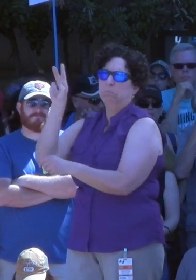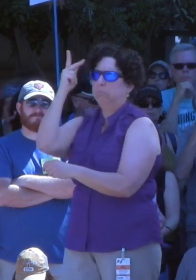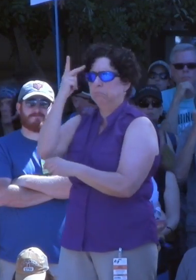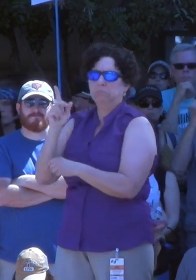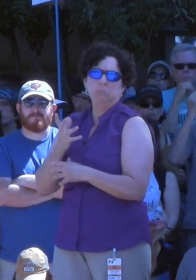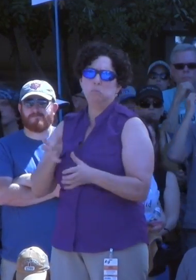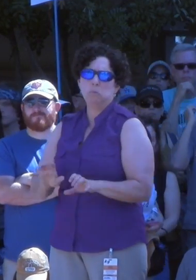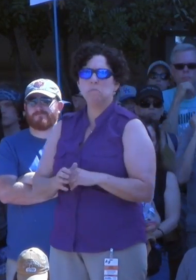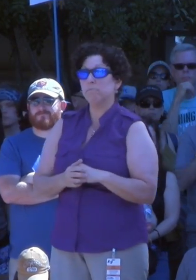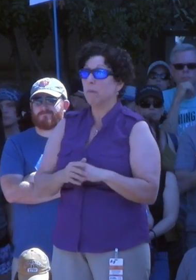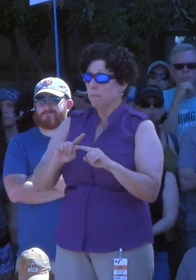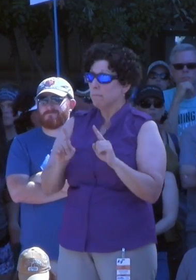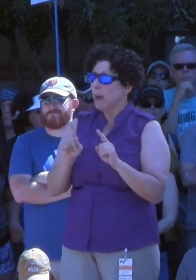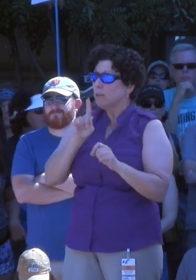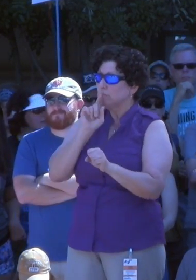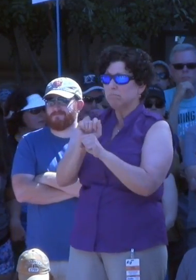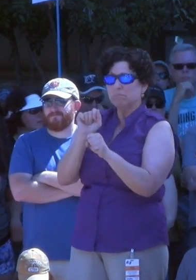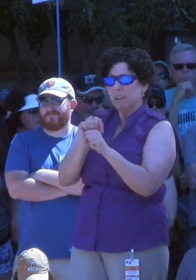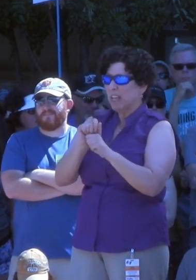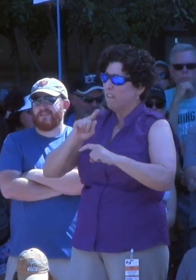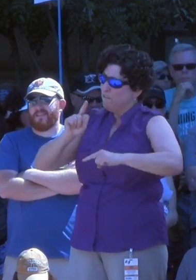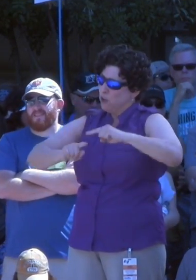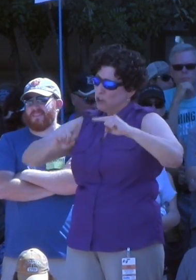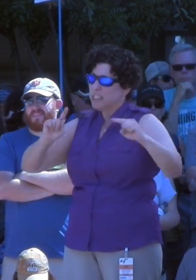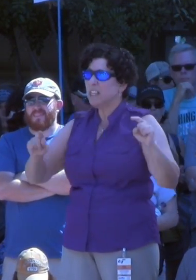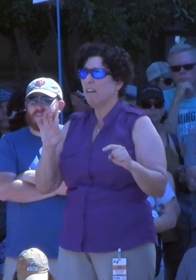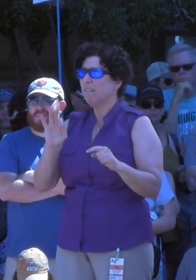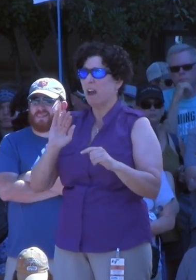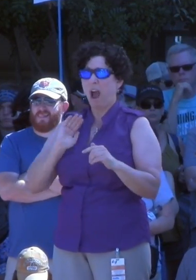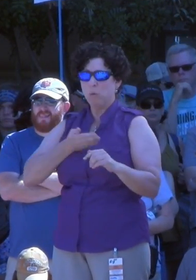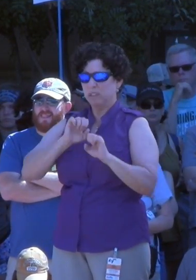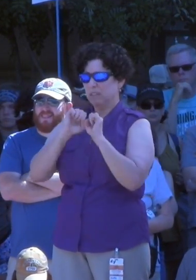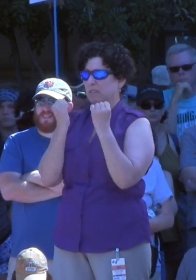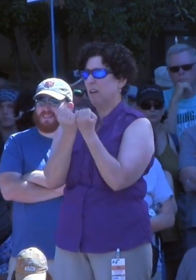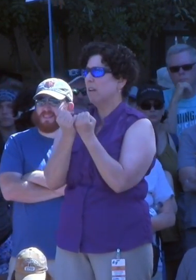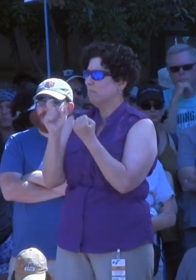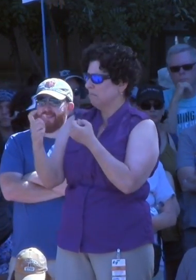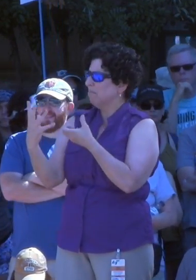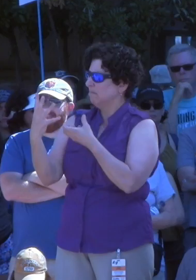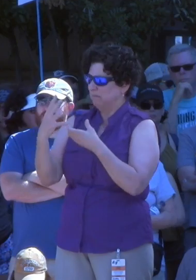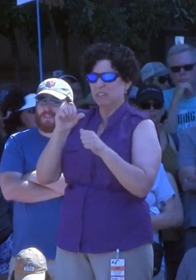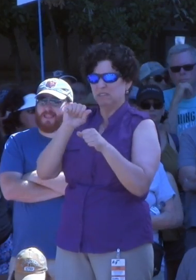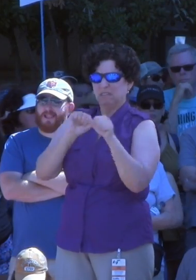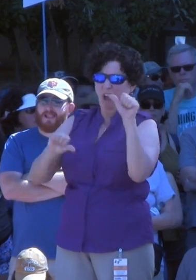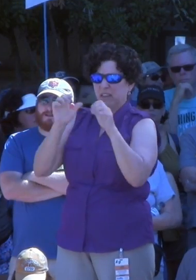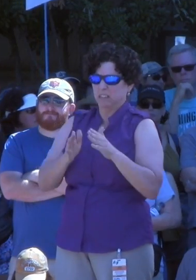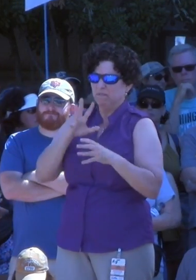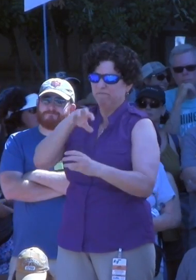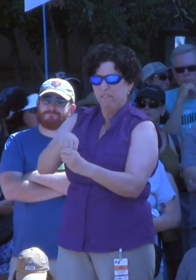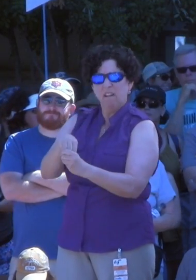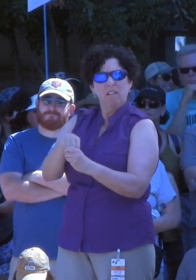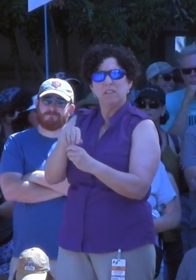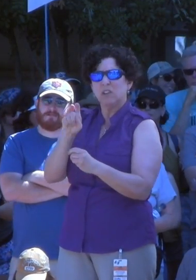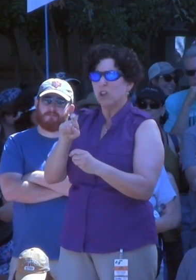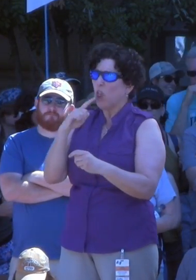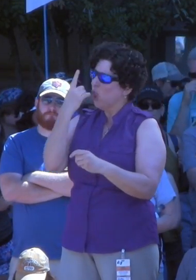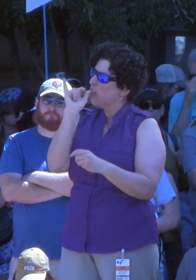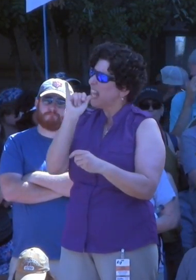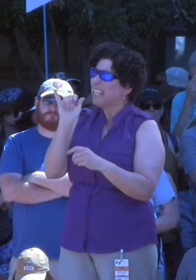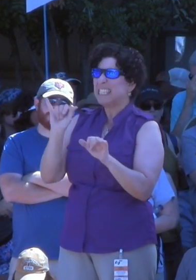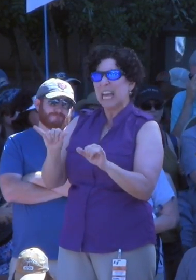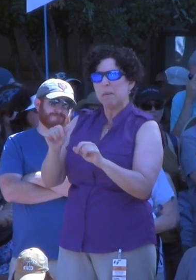scientific community does not reflect the diversity of the society we live in, but looks basically the same as it did 40 years ago.